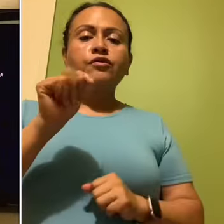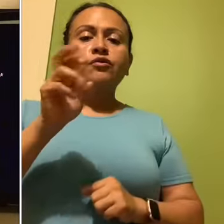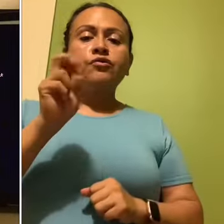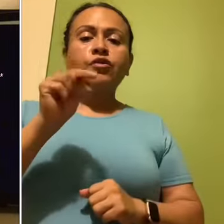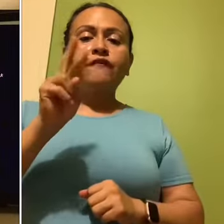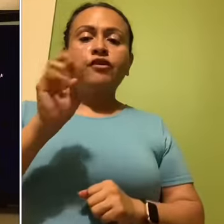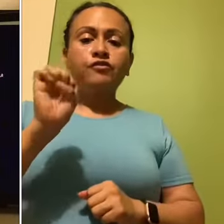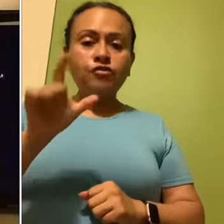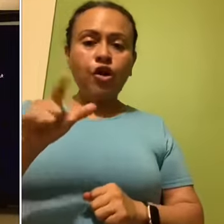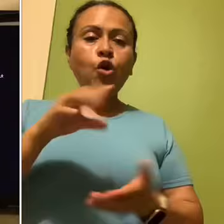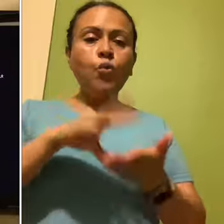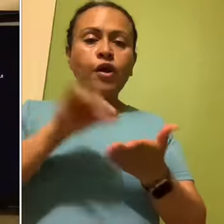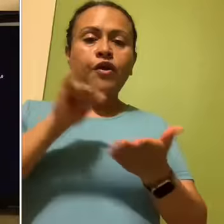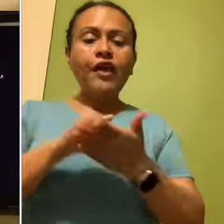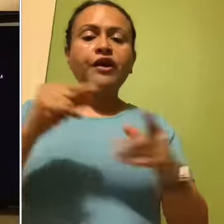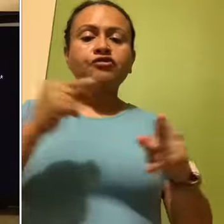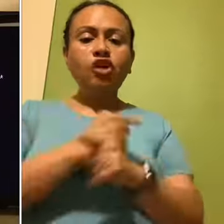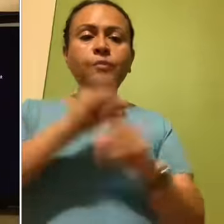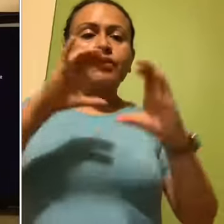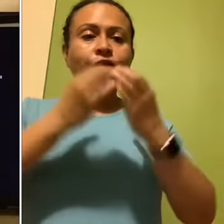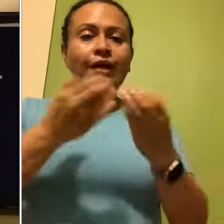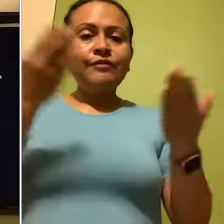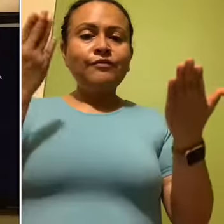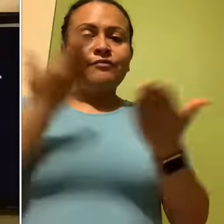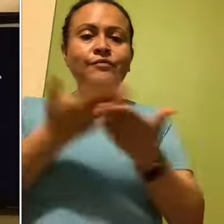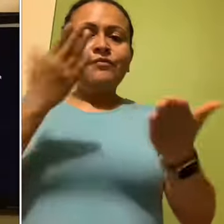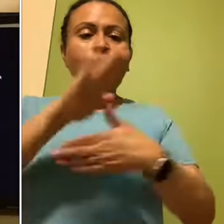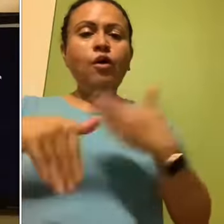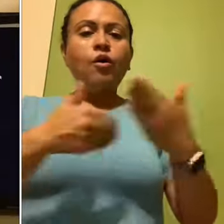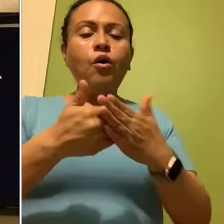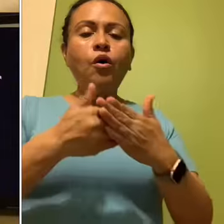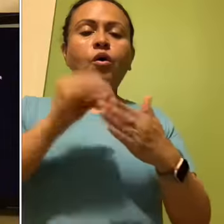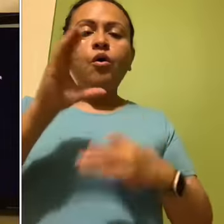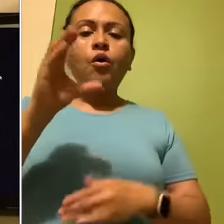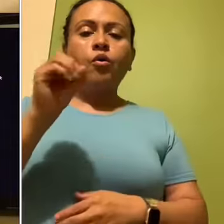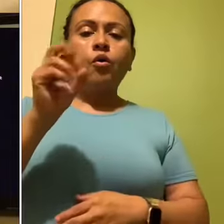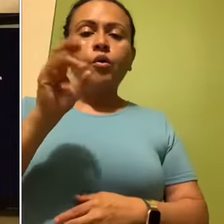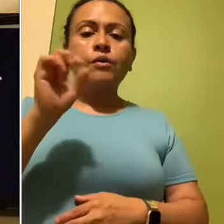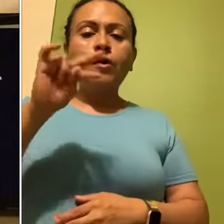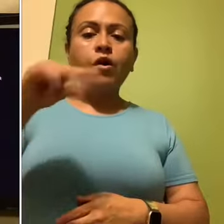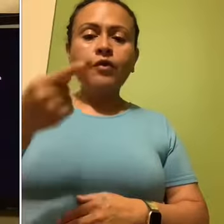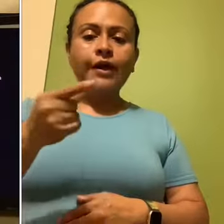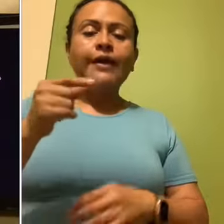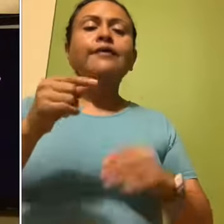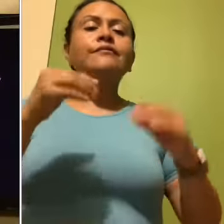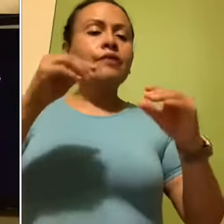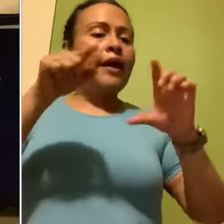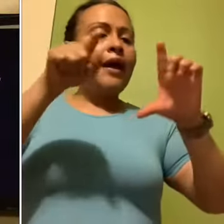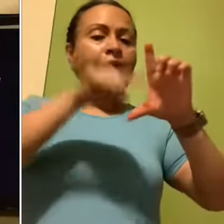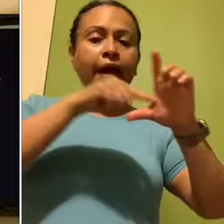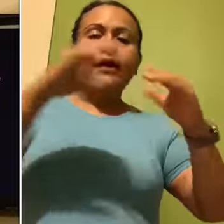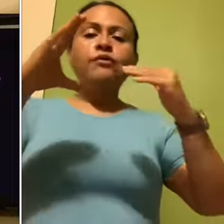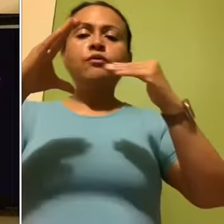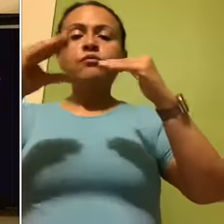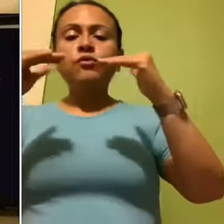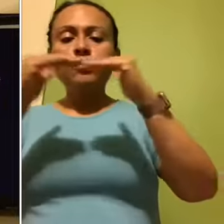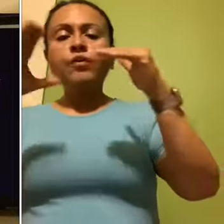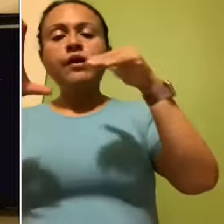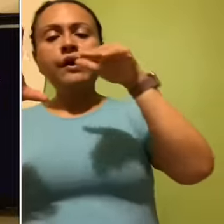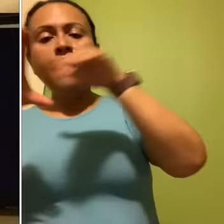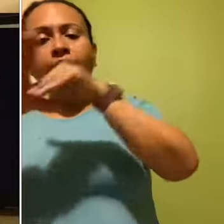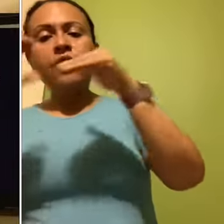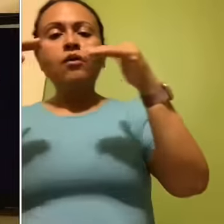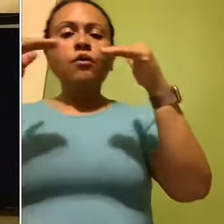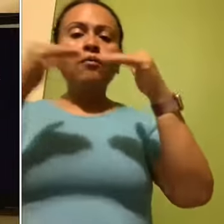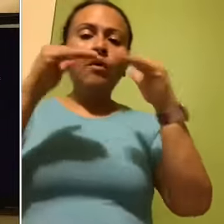of transversal of two parallel lines are congruent. We learned that in geometry class. And there you have it. All of the corresponding, this angle is congruent to this